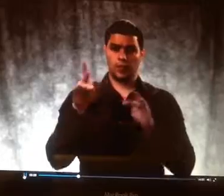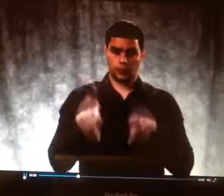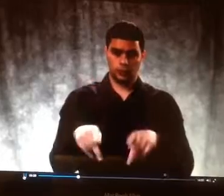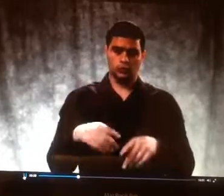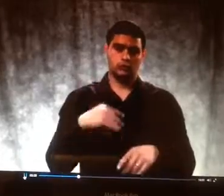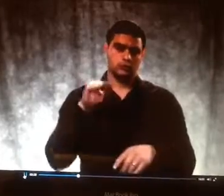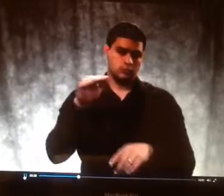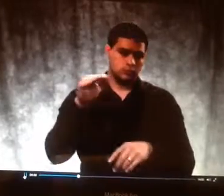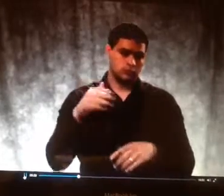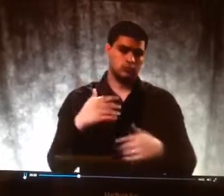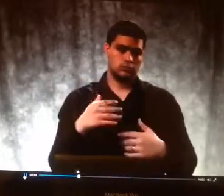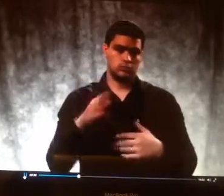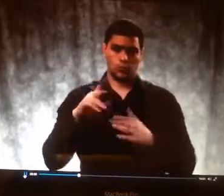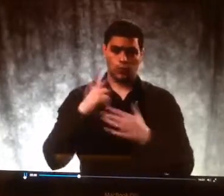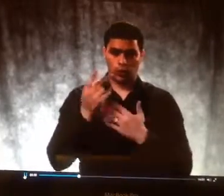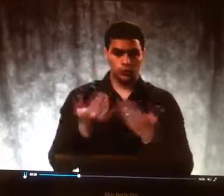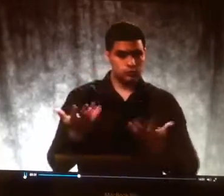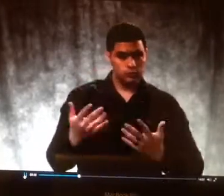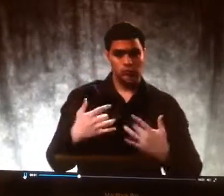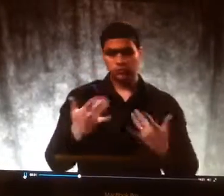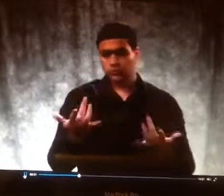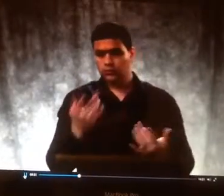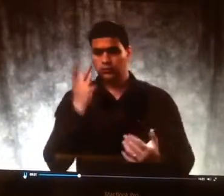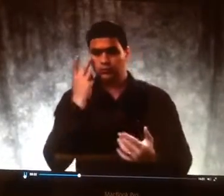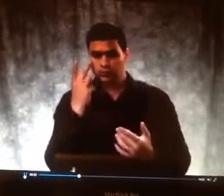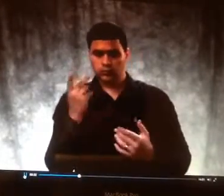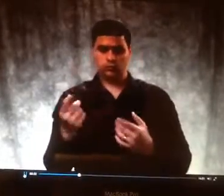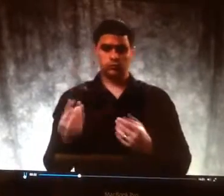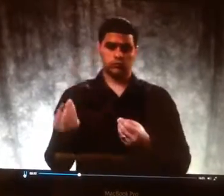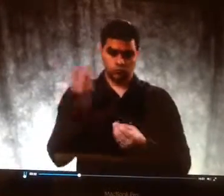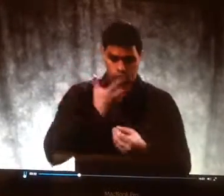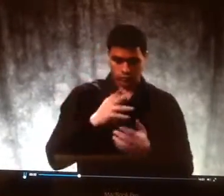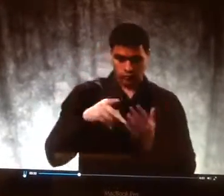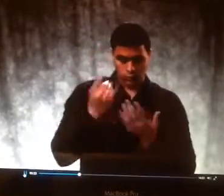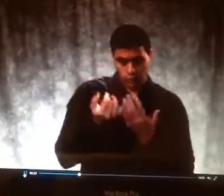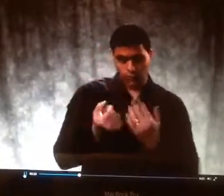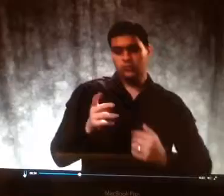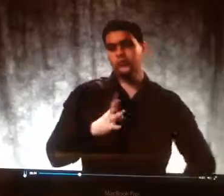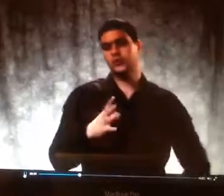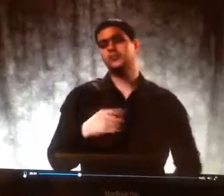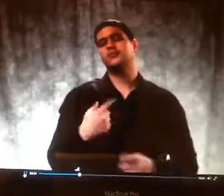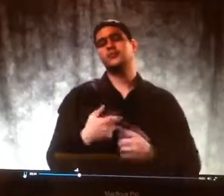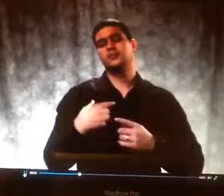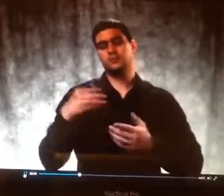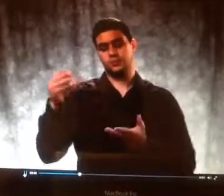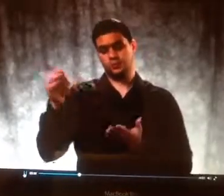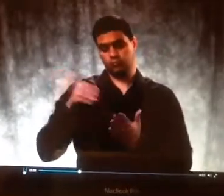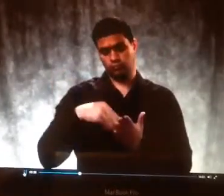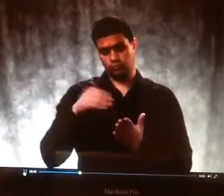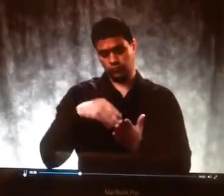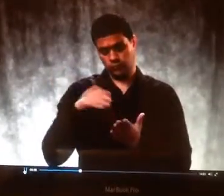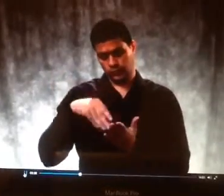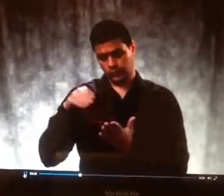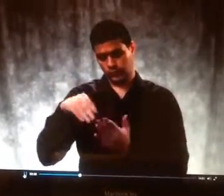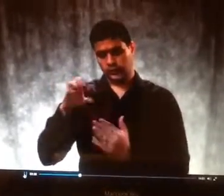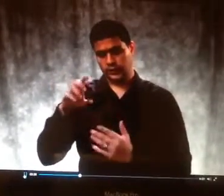communicate with members of the team, and it made it really easy. I could just send them direct messages, and they could message me, and so it was easy